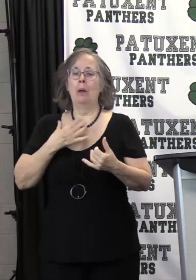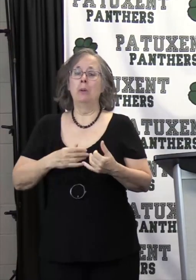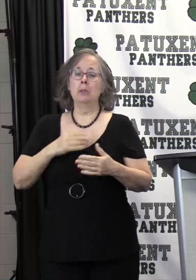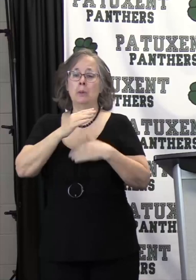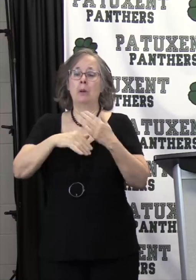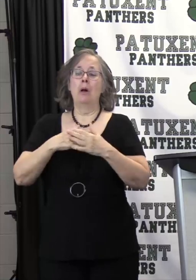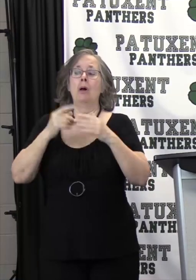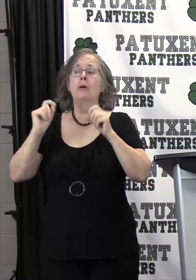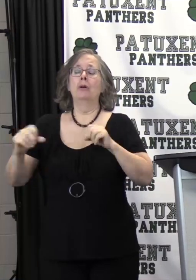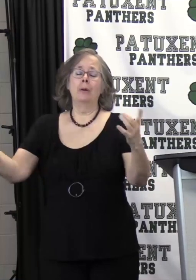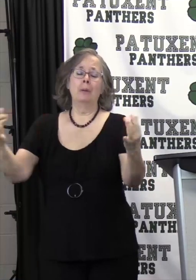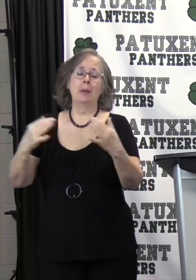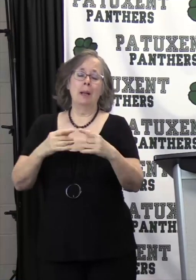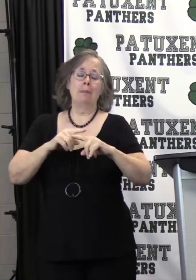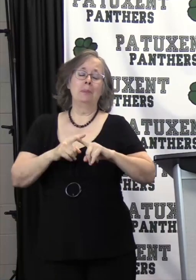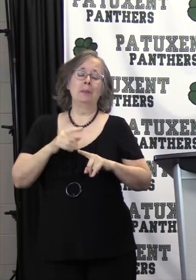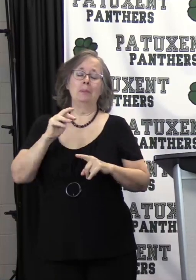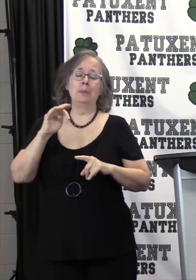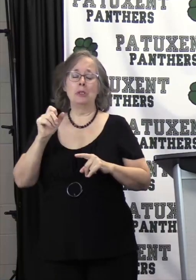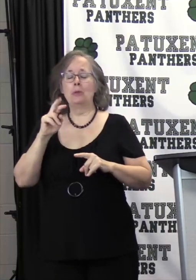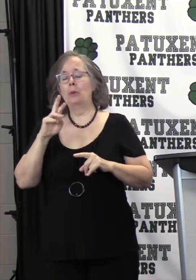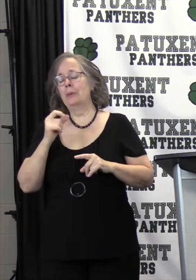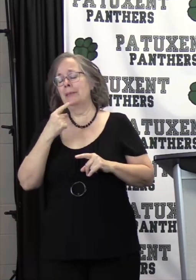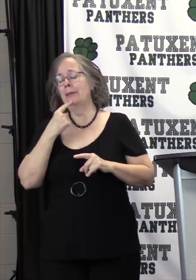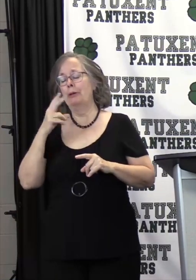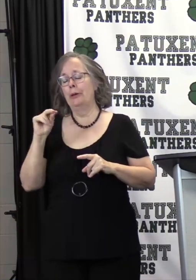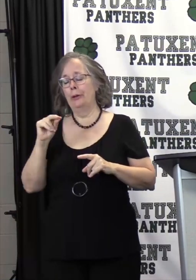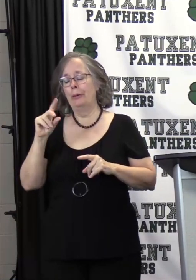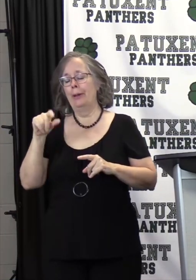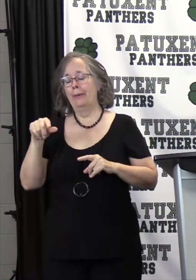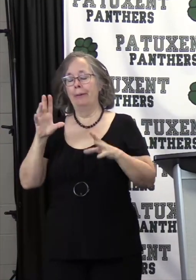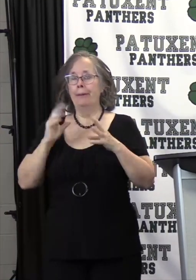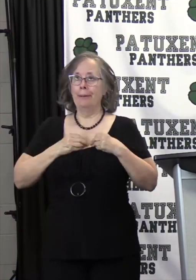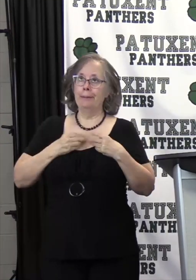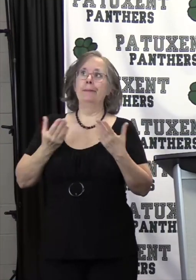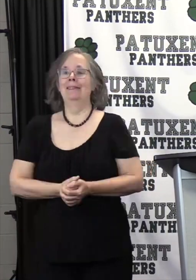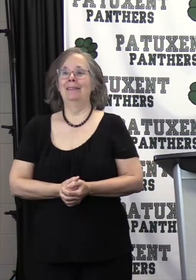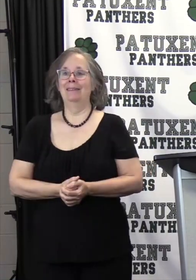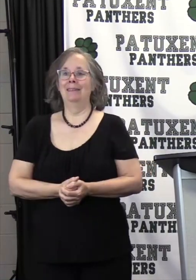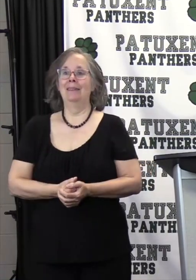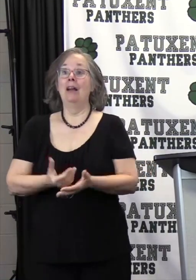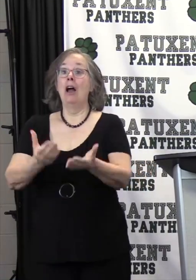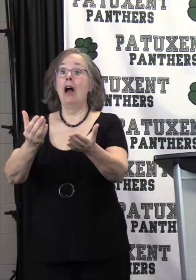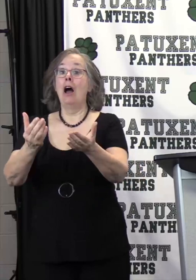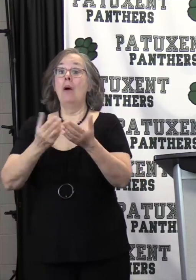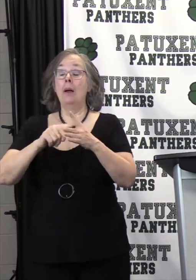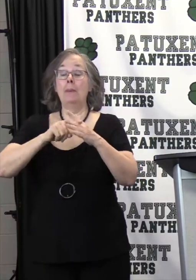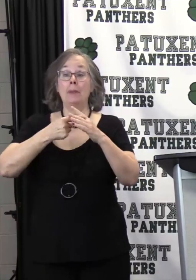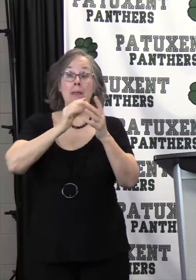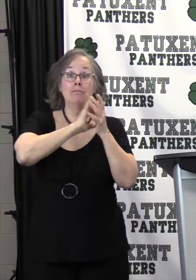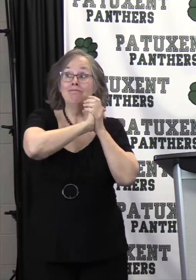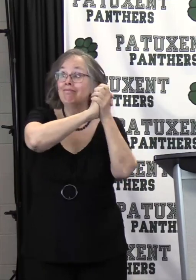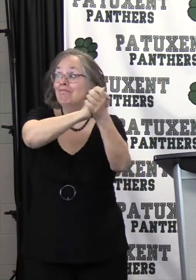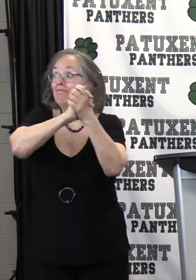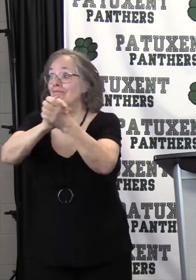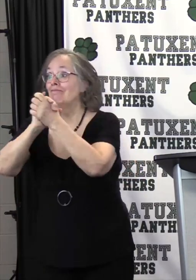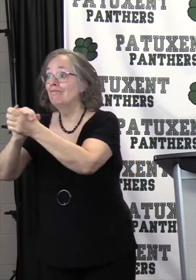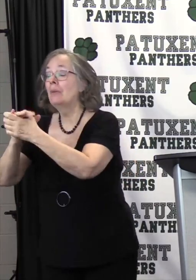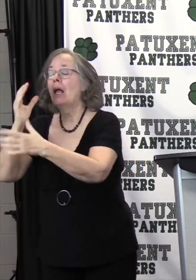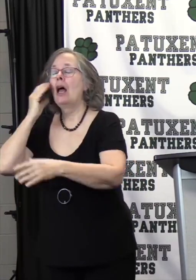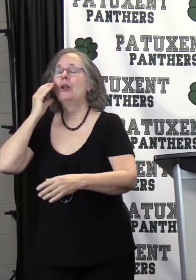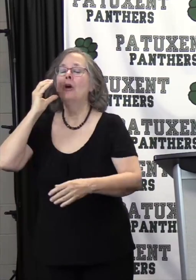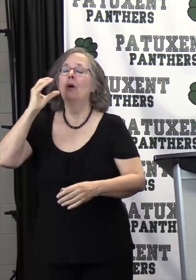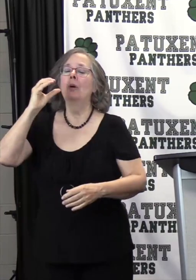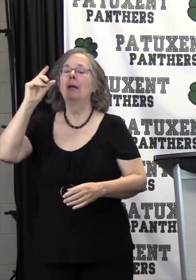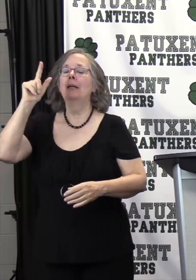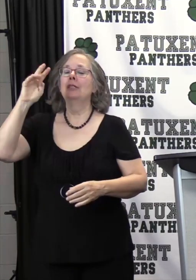together, but sadly, Miss Rona said no, and so we all just have to deal with that. I want to start by congratulating you all, and